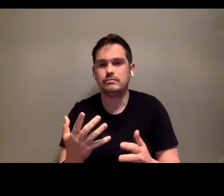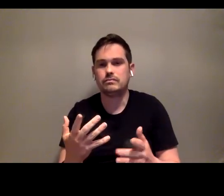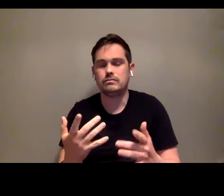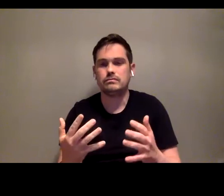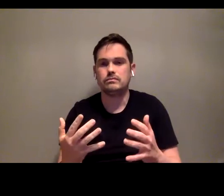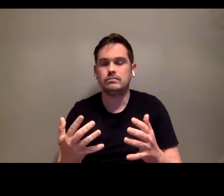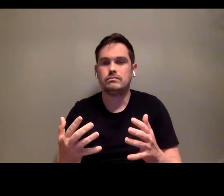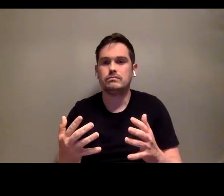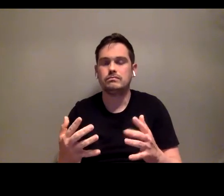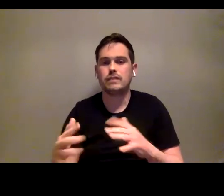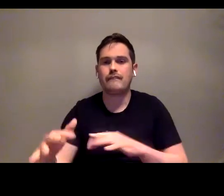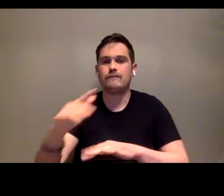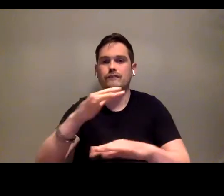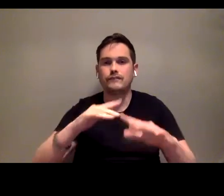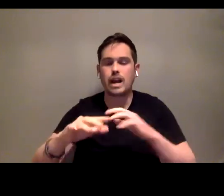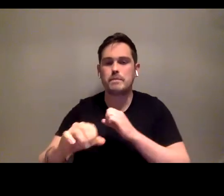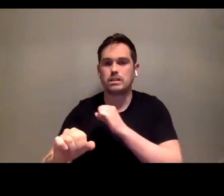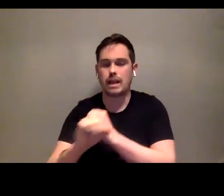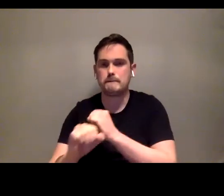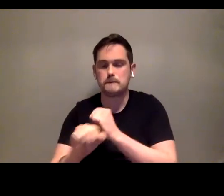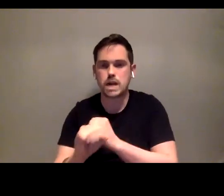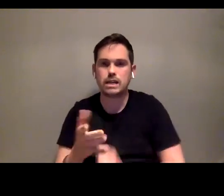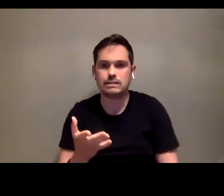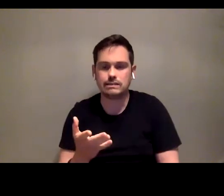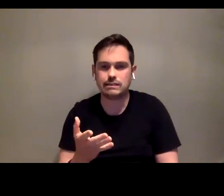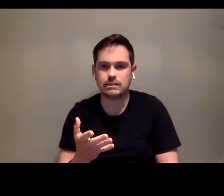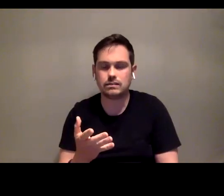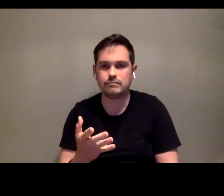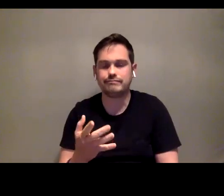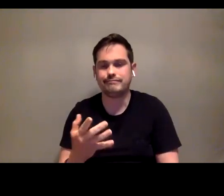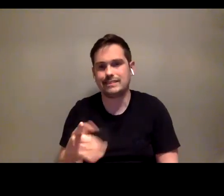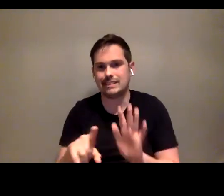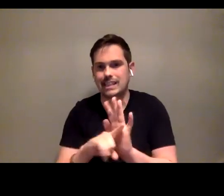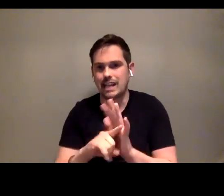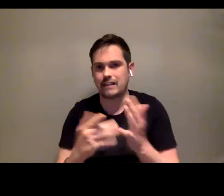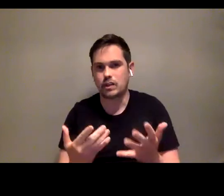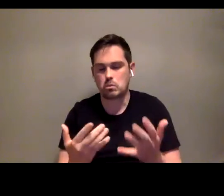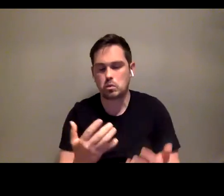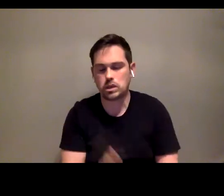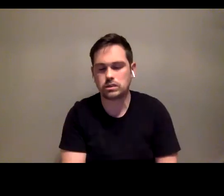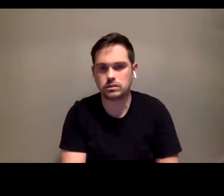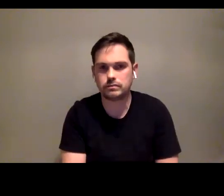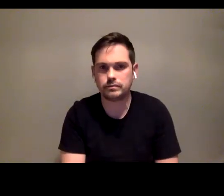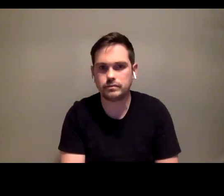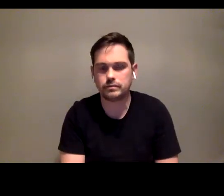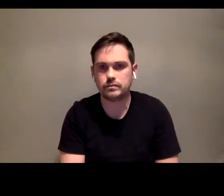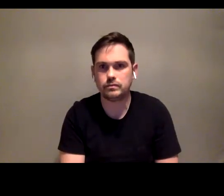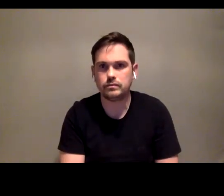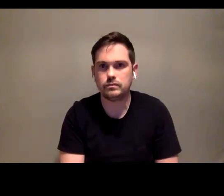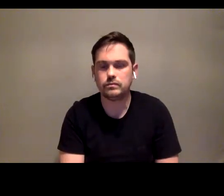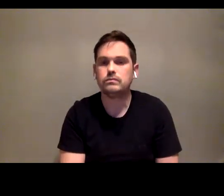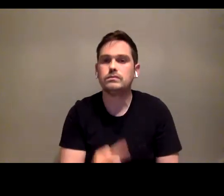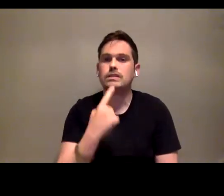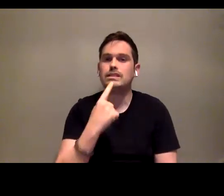environmental impact of people moving into care work to be net negative. And obviously the wider society